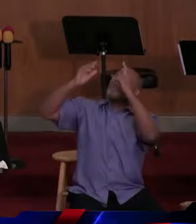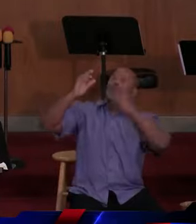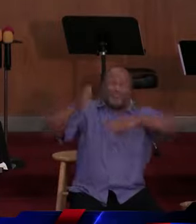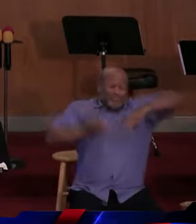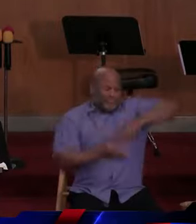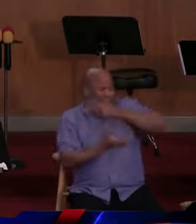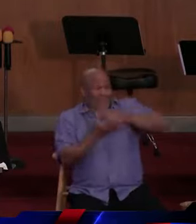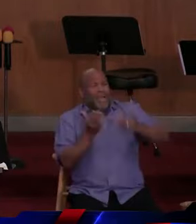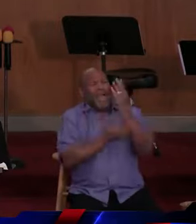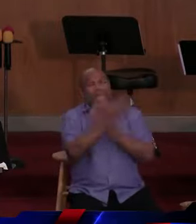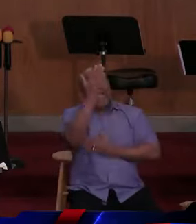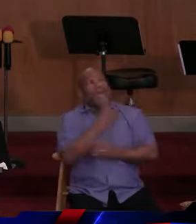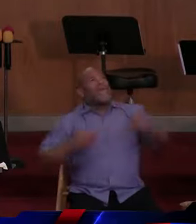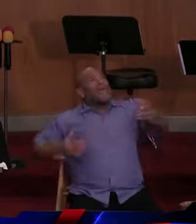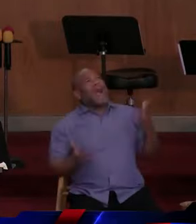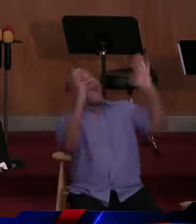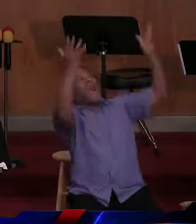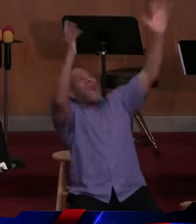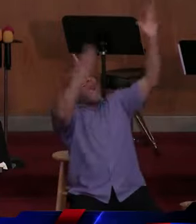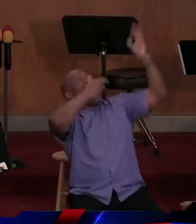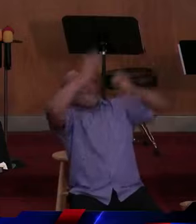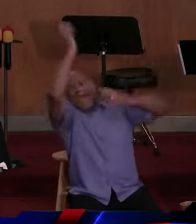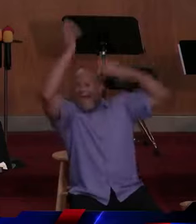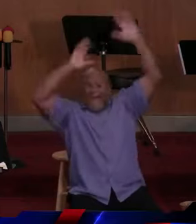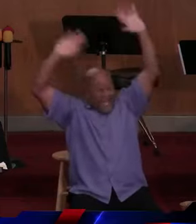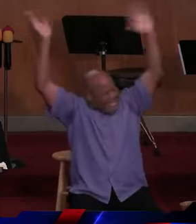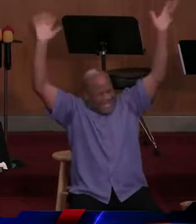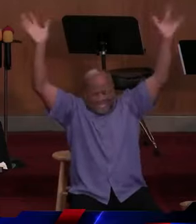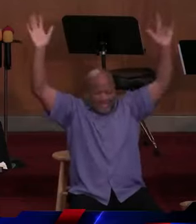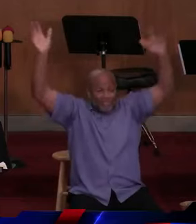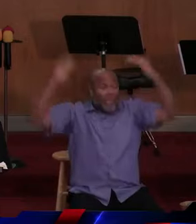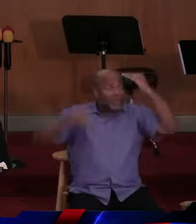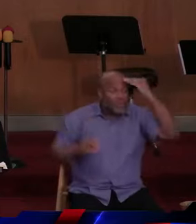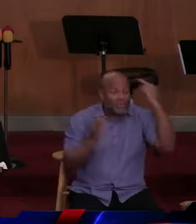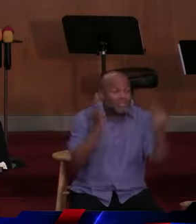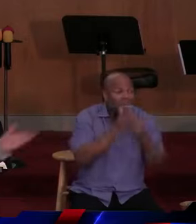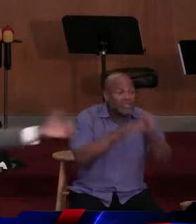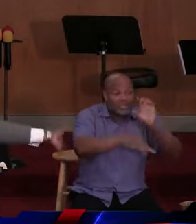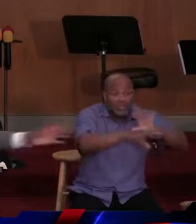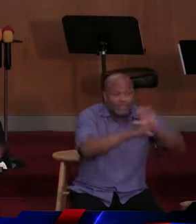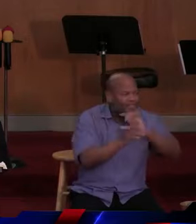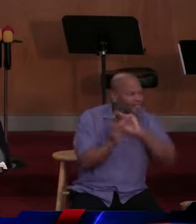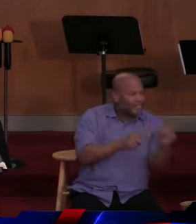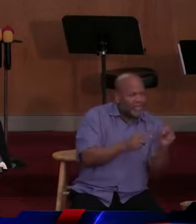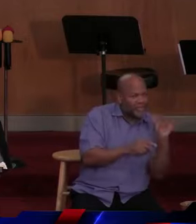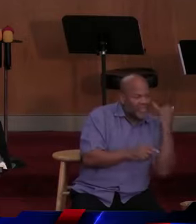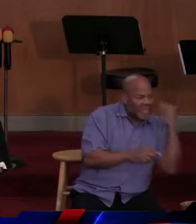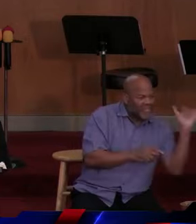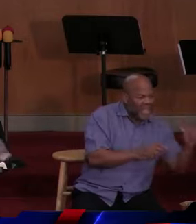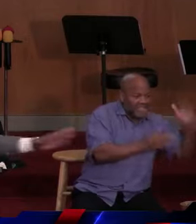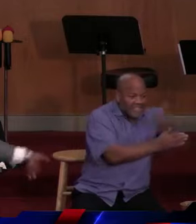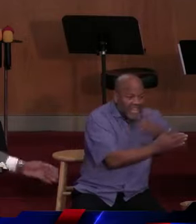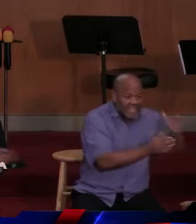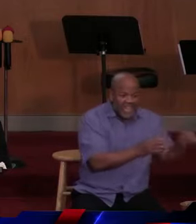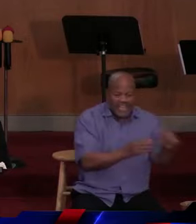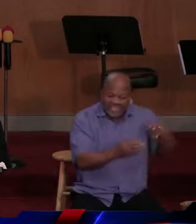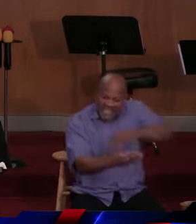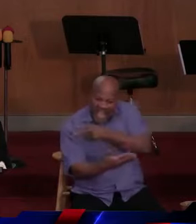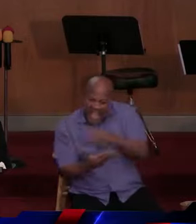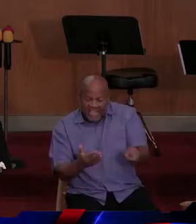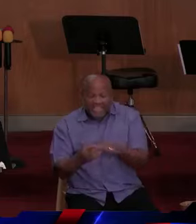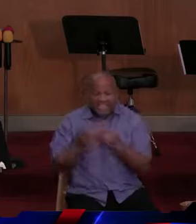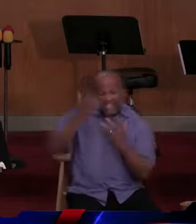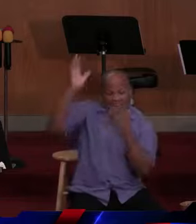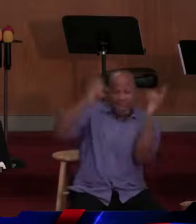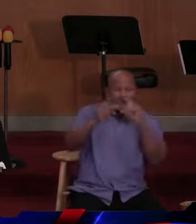dance. Lift your hands. Shout. And I know we go to churches and we don't know if they shout like that, sing like that, dance like that.